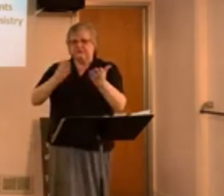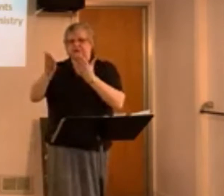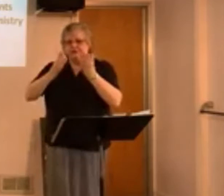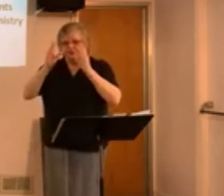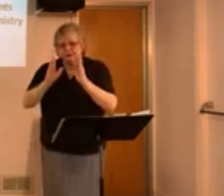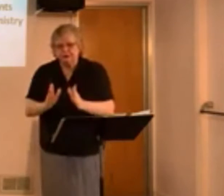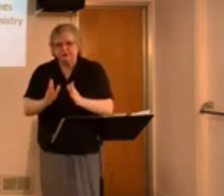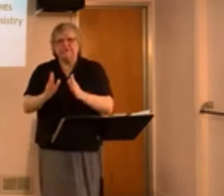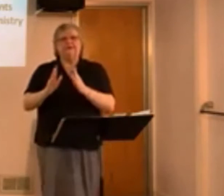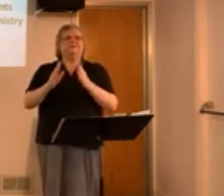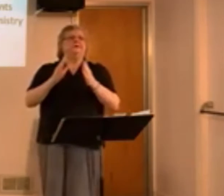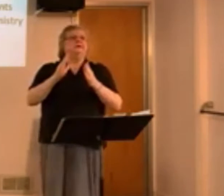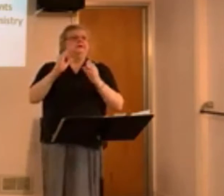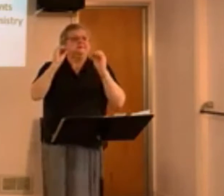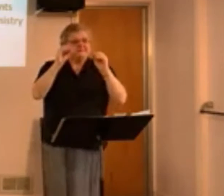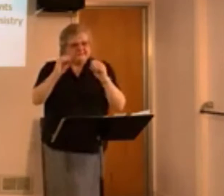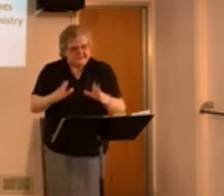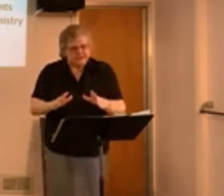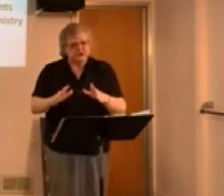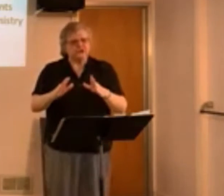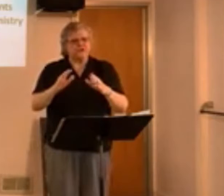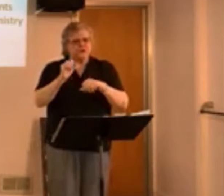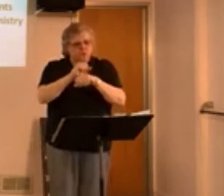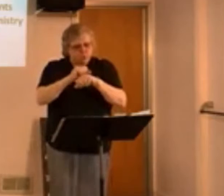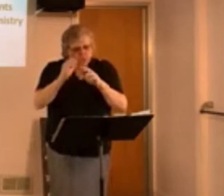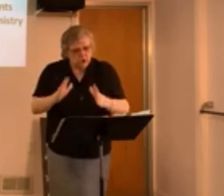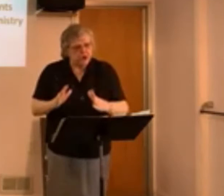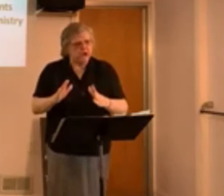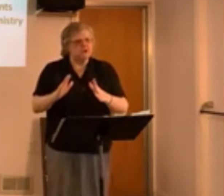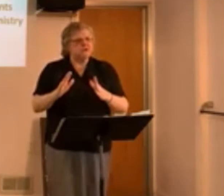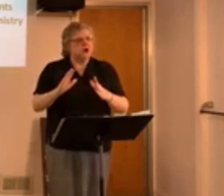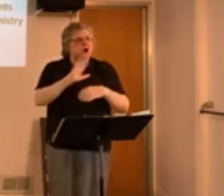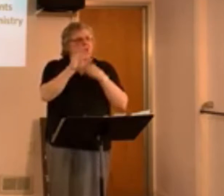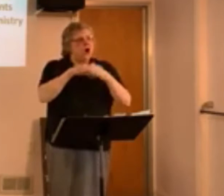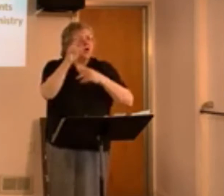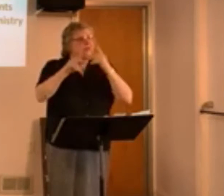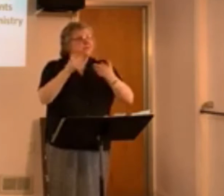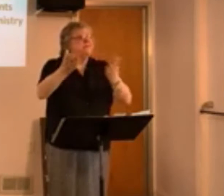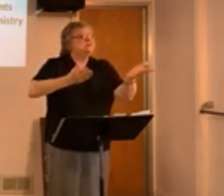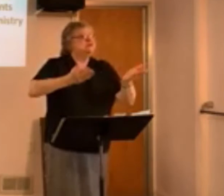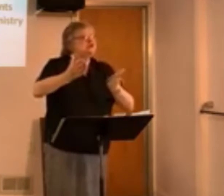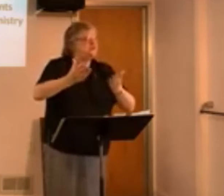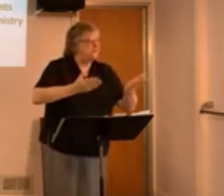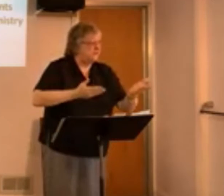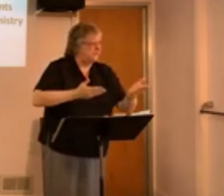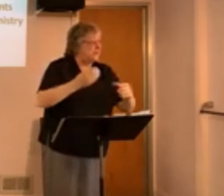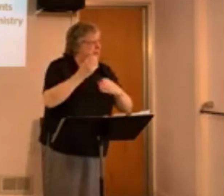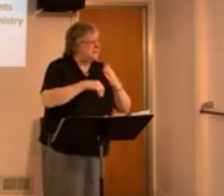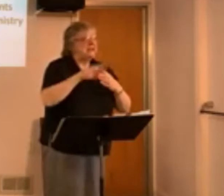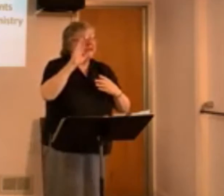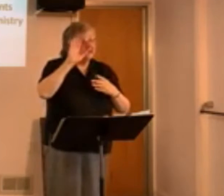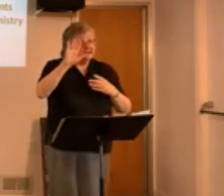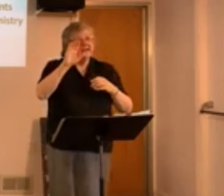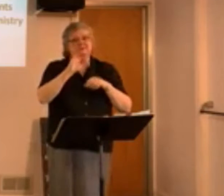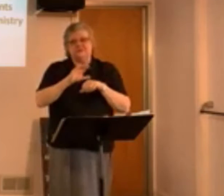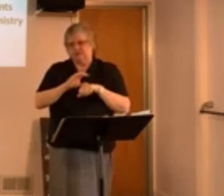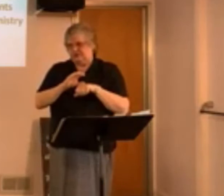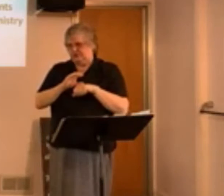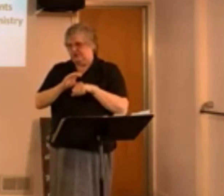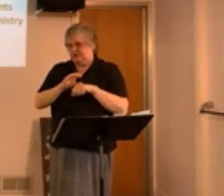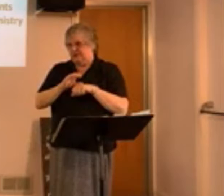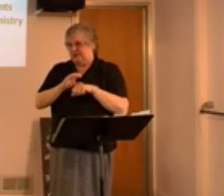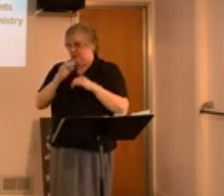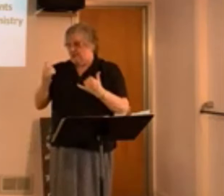deacons, servants, teachers, workers, those right now, for example, who are taking care